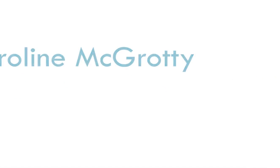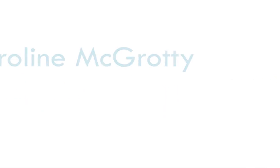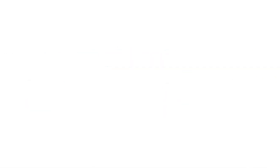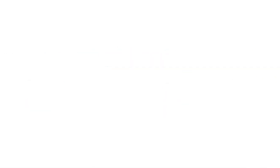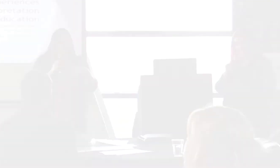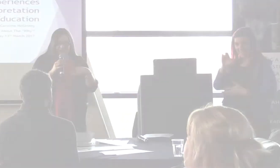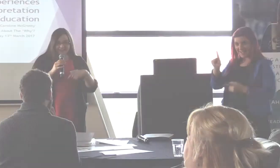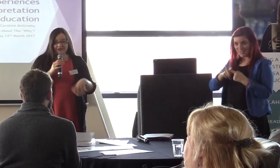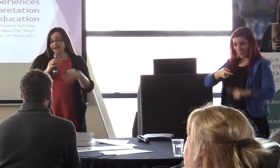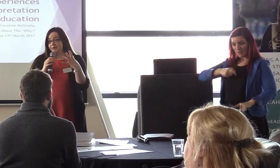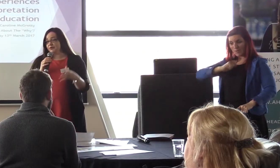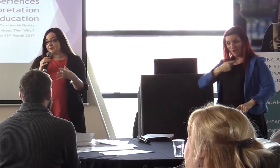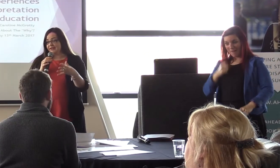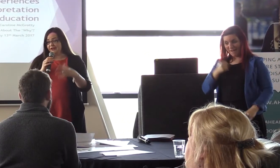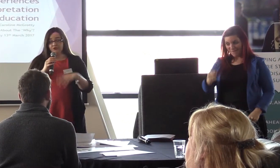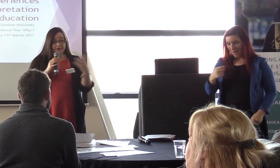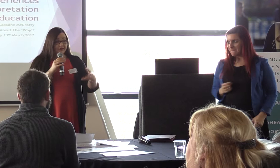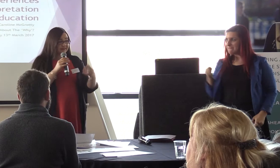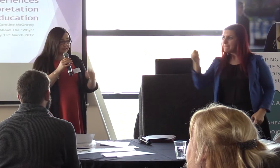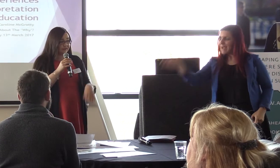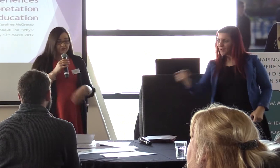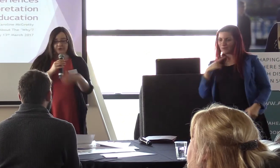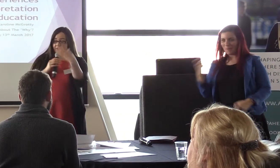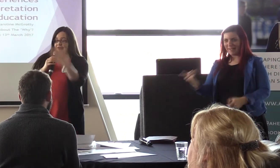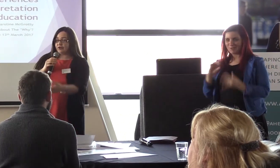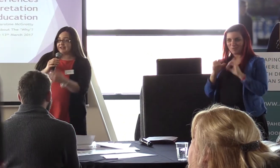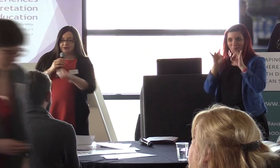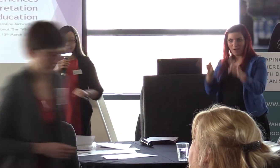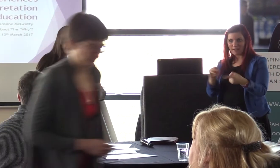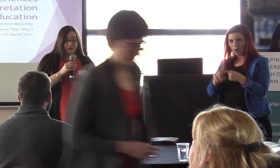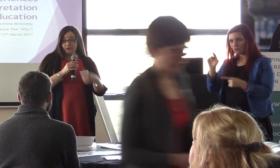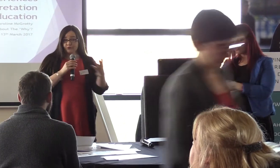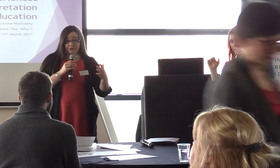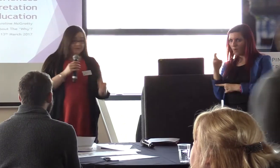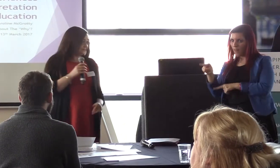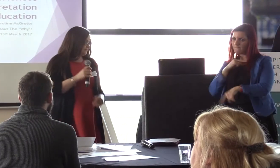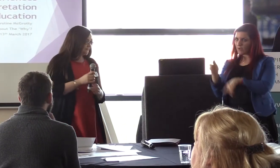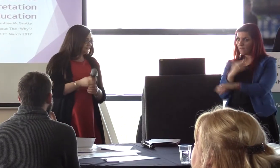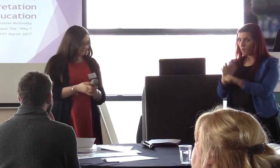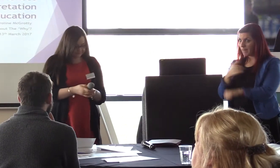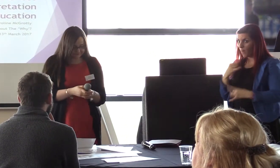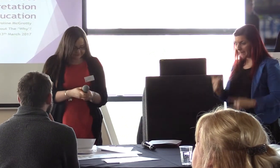going to turn off my mic now and I'm going to be signing through my presentation. So Tracy is going to voice over for me.